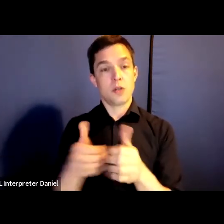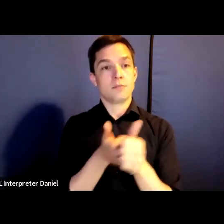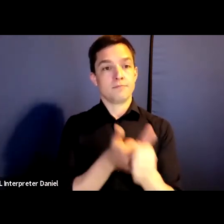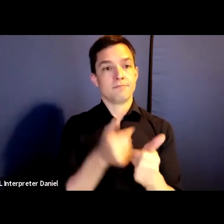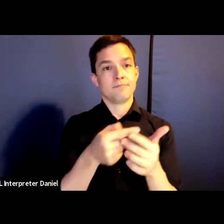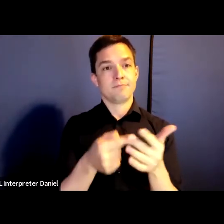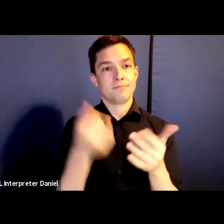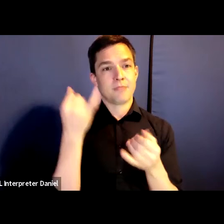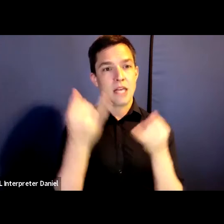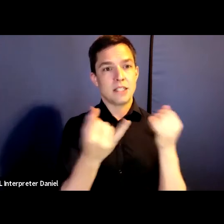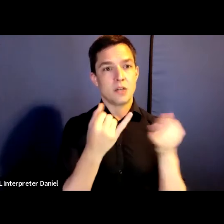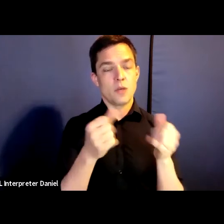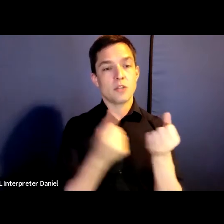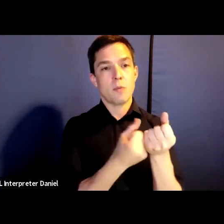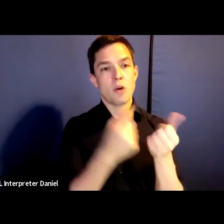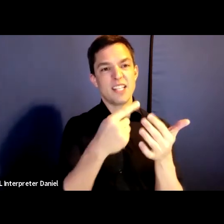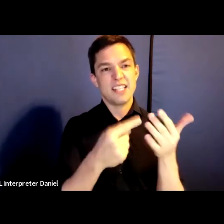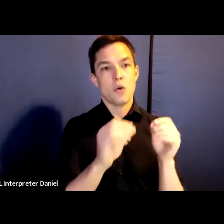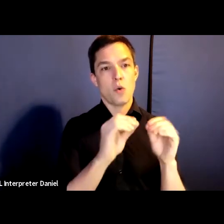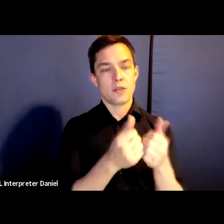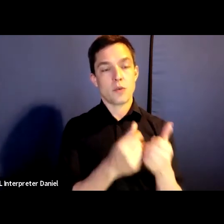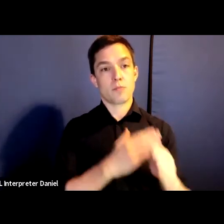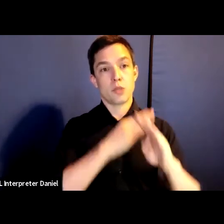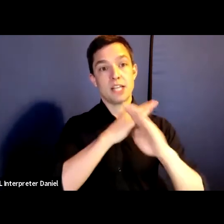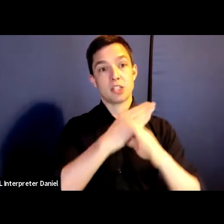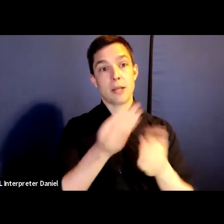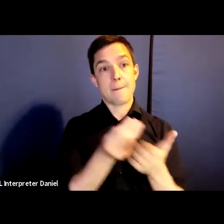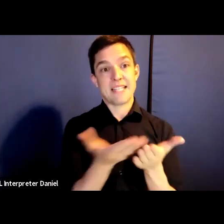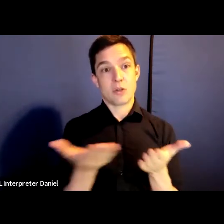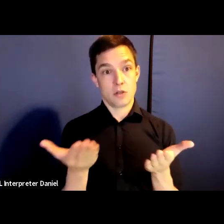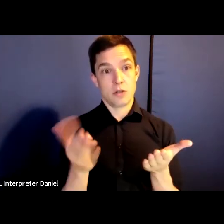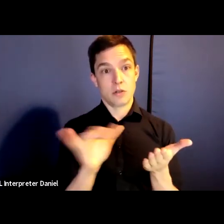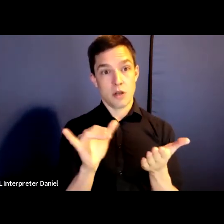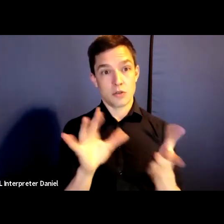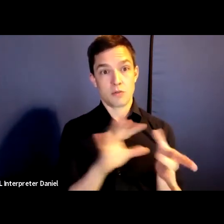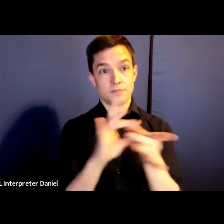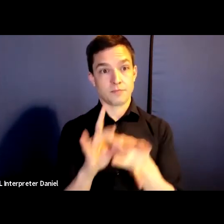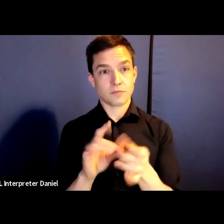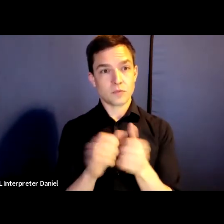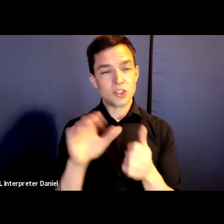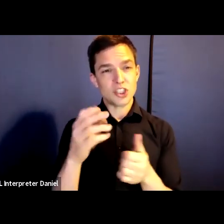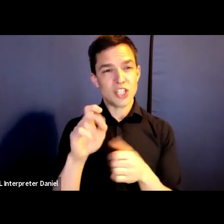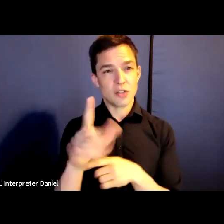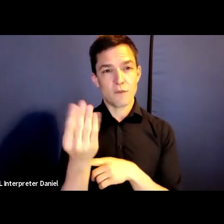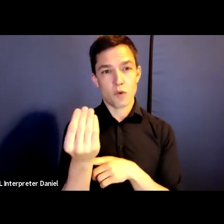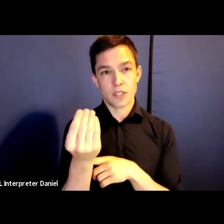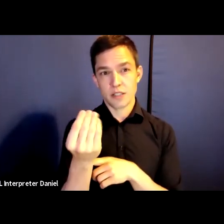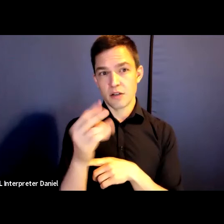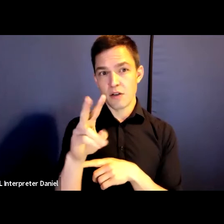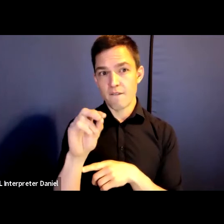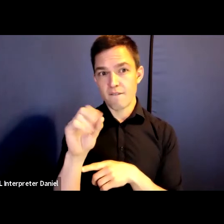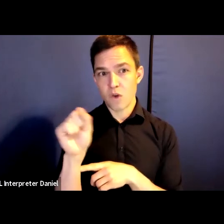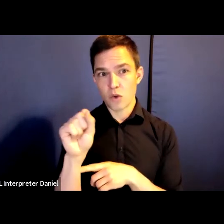we supported this organization with protection material, and also in conjunction with Channel 14, Voz TV,